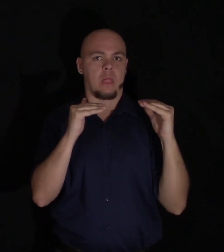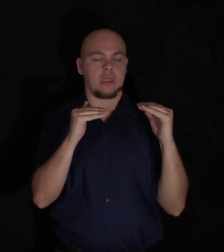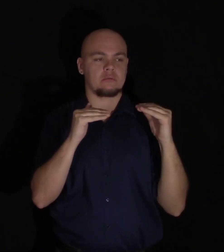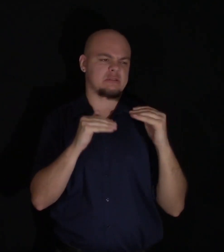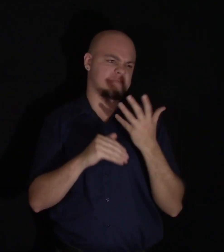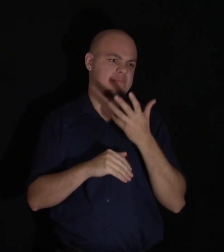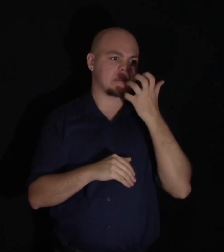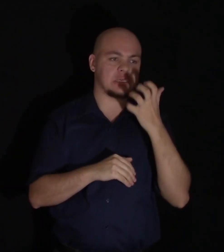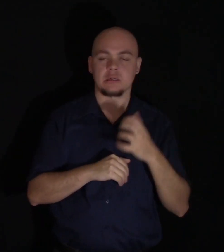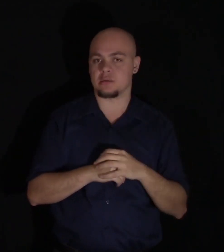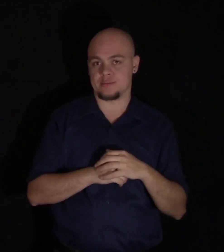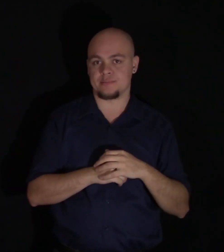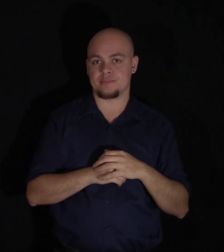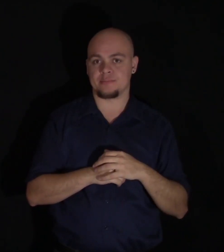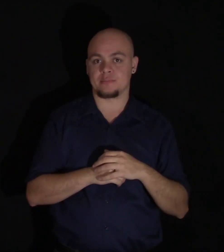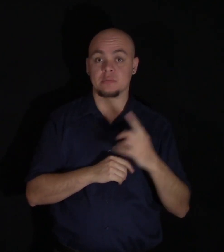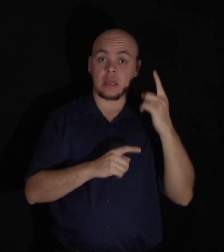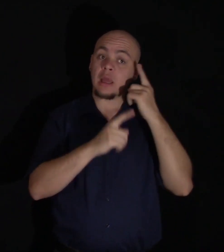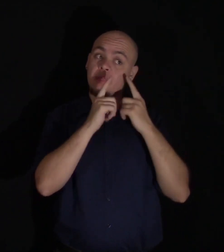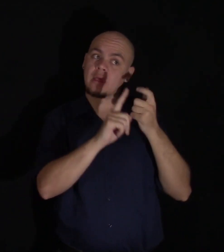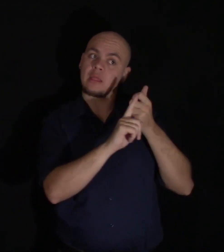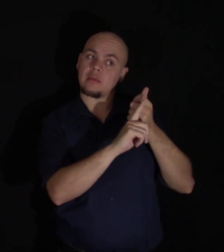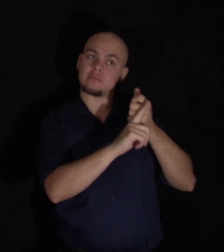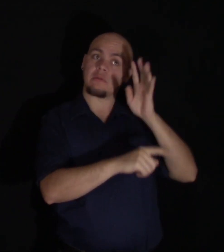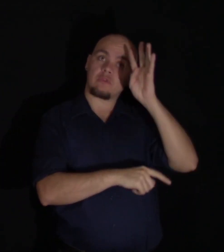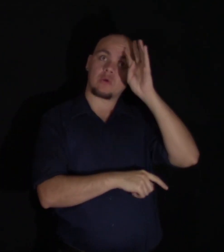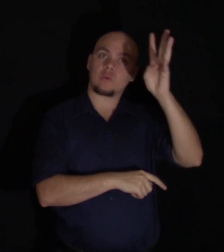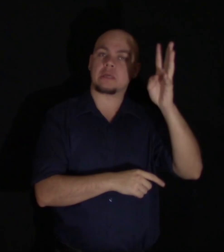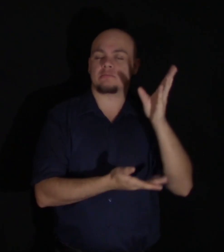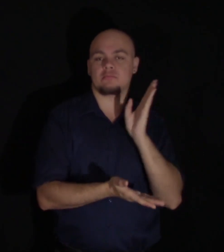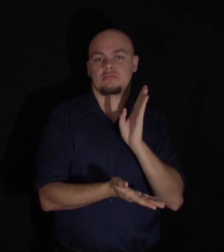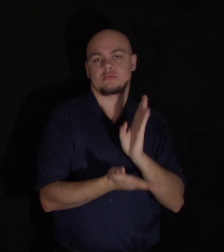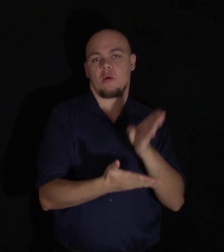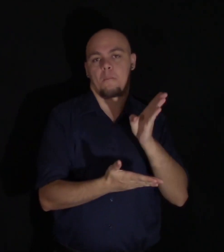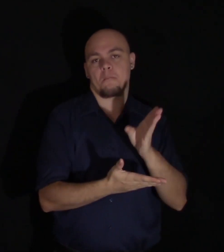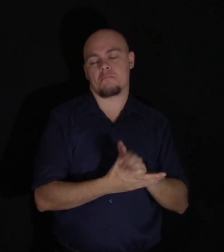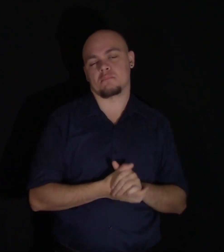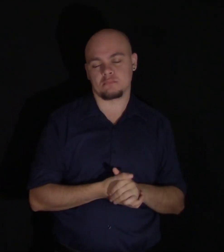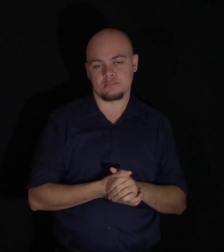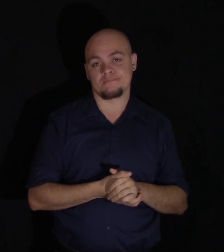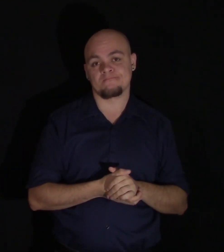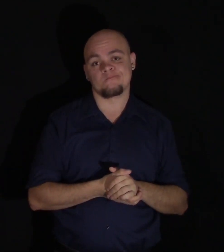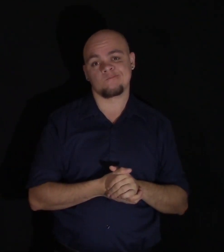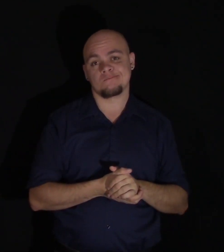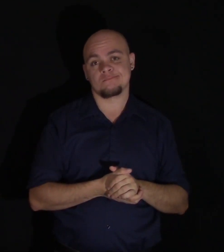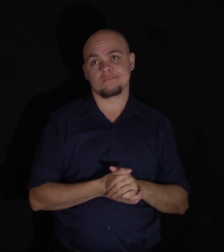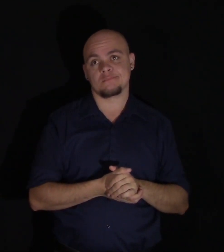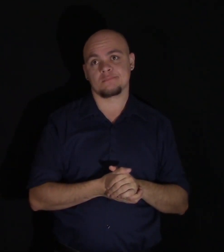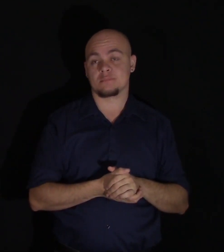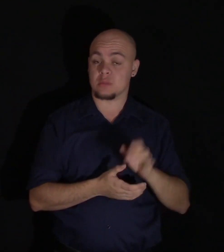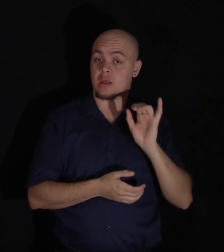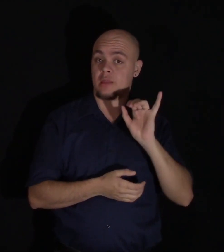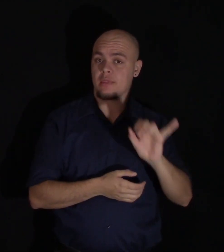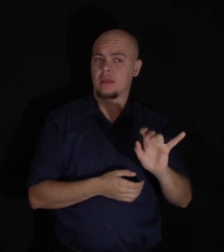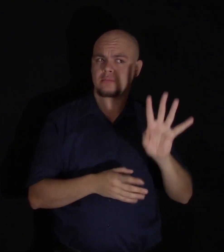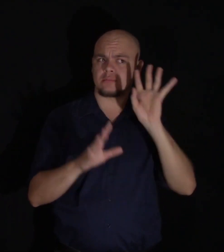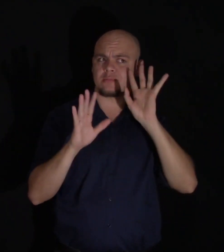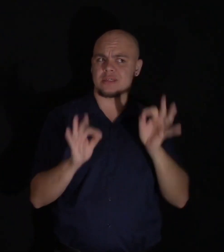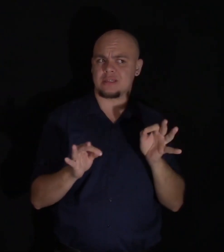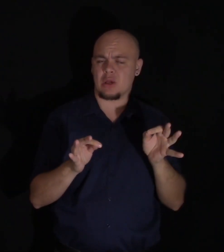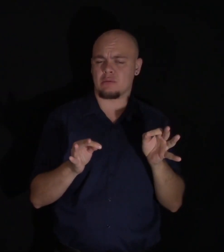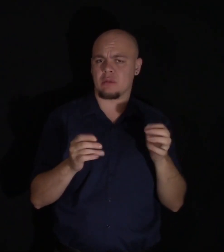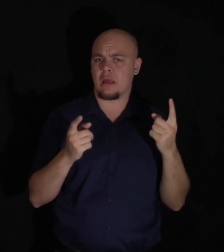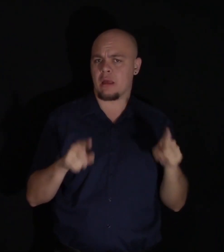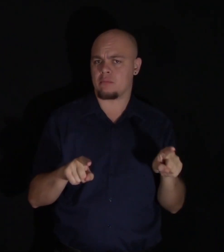kind of opt out of thinking of themselves as creative at that point, right? And I see that opting out that happens